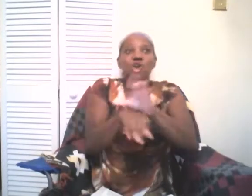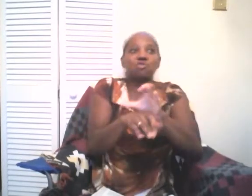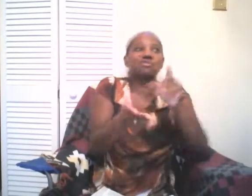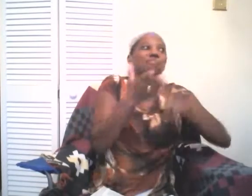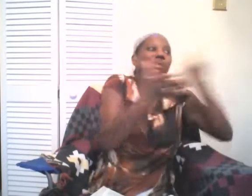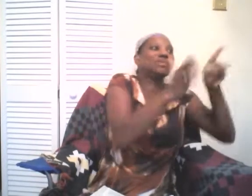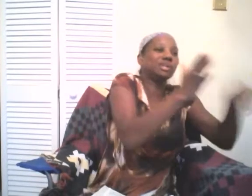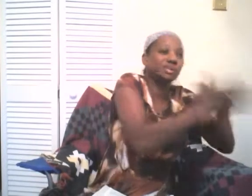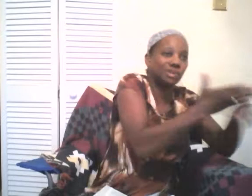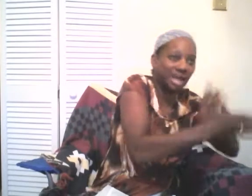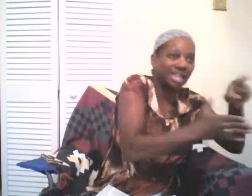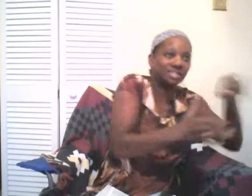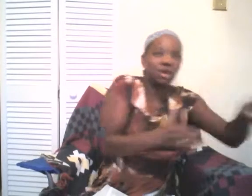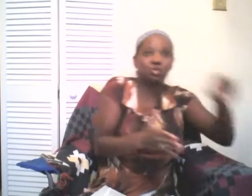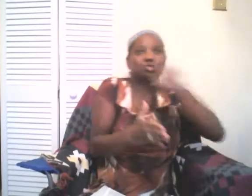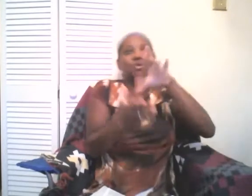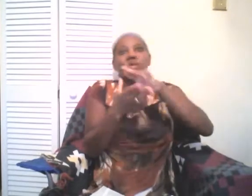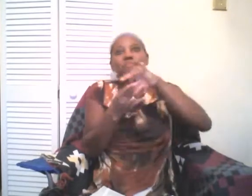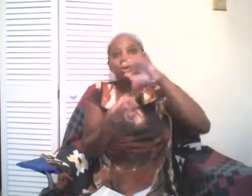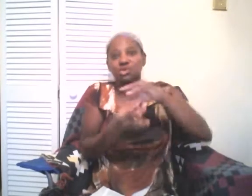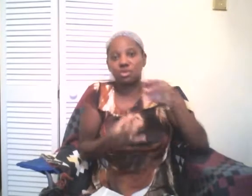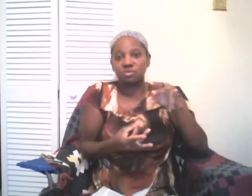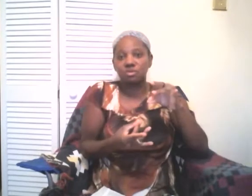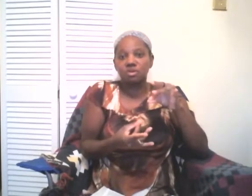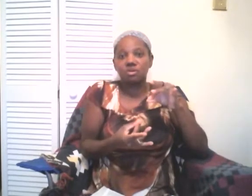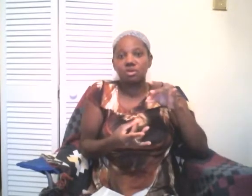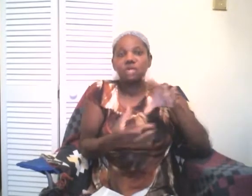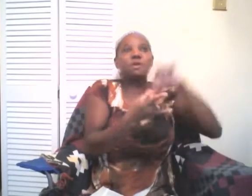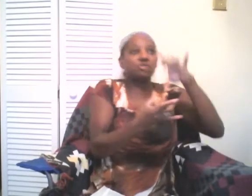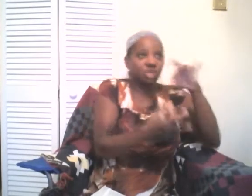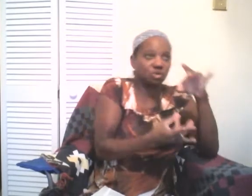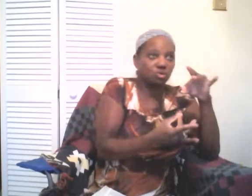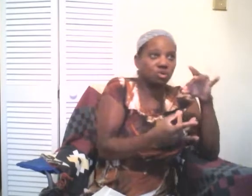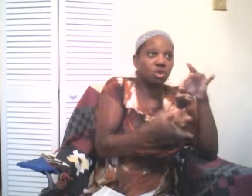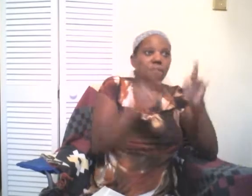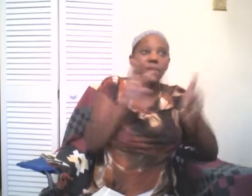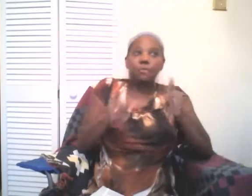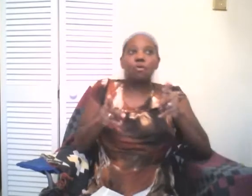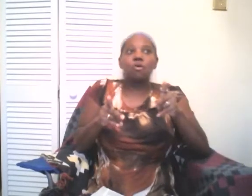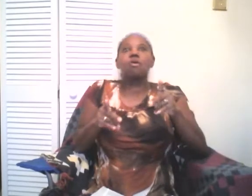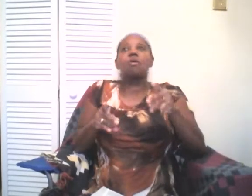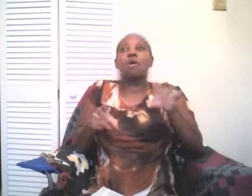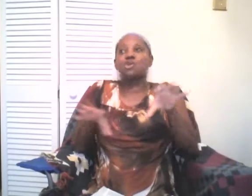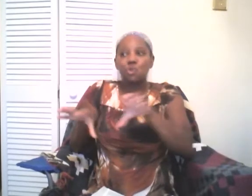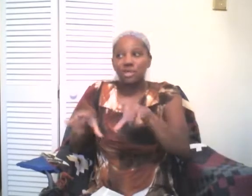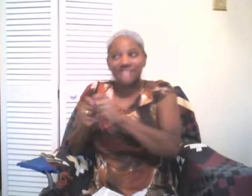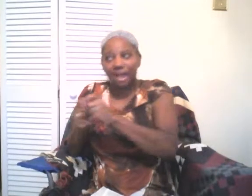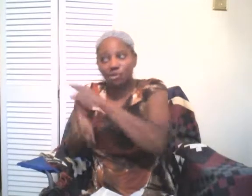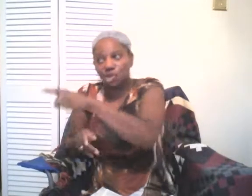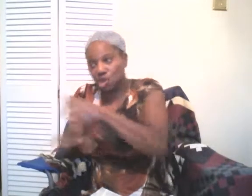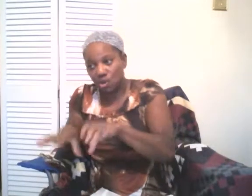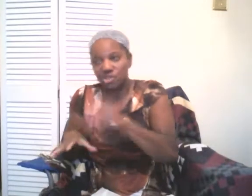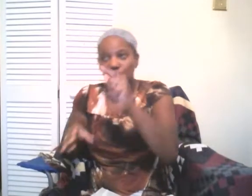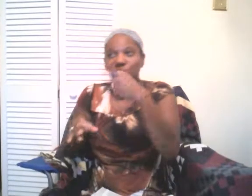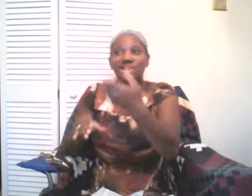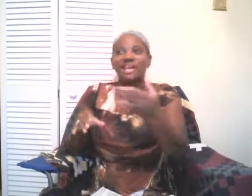church don't mean you need to criticize those who are spiritual. Spiritual people are doing the stuff that you're doing. The only thing is